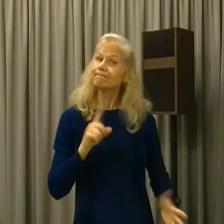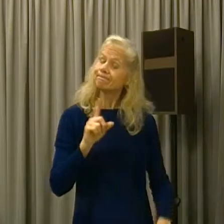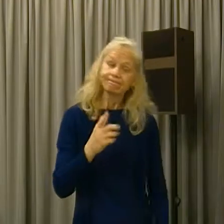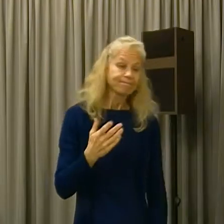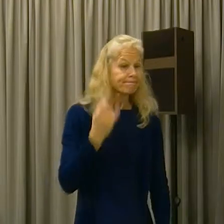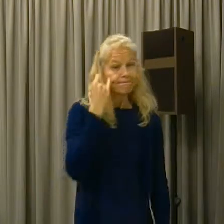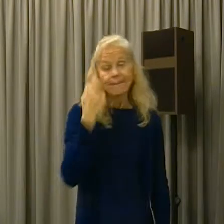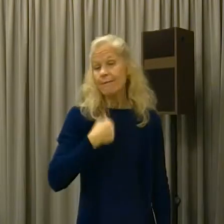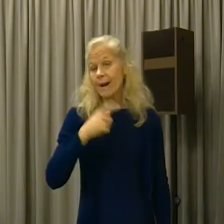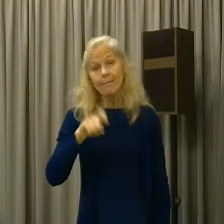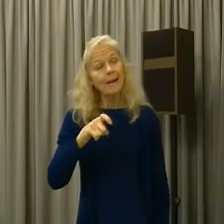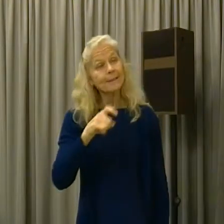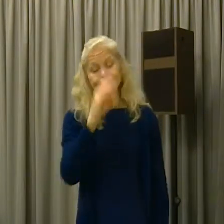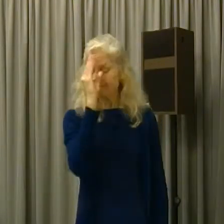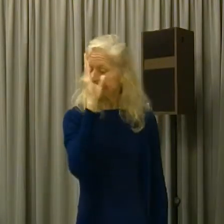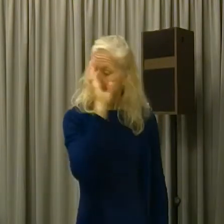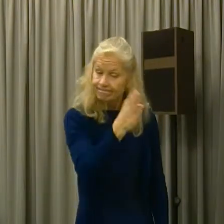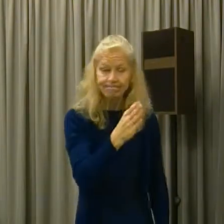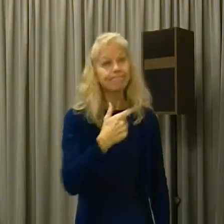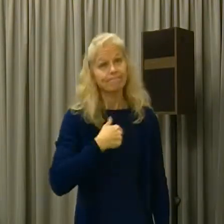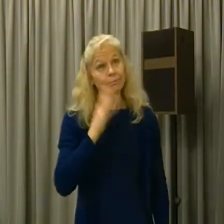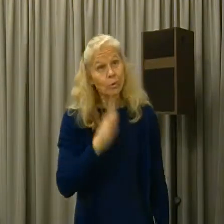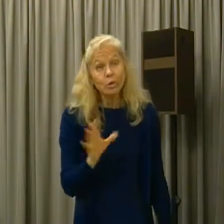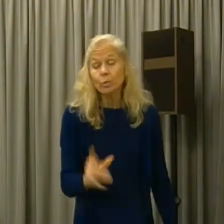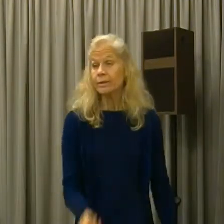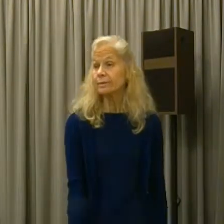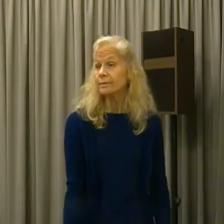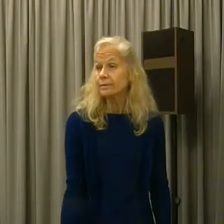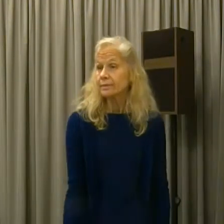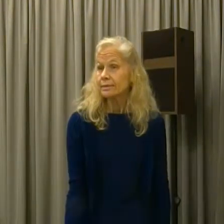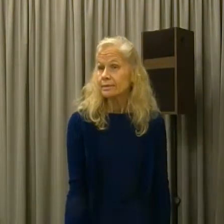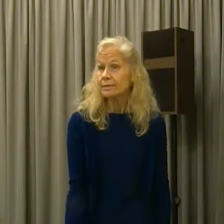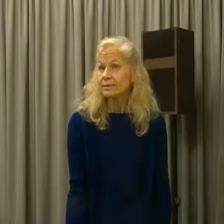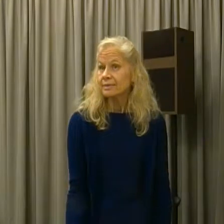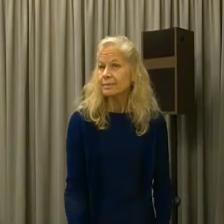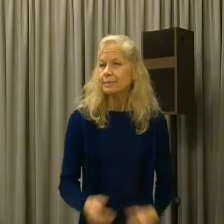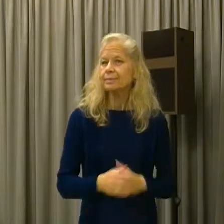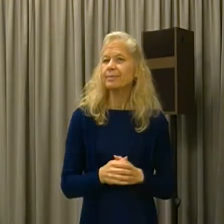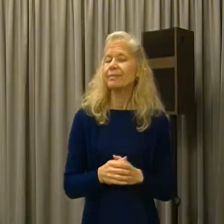what if they don't want to put him out of the church? What if he doesn't want to go to the church? Then what's he going to do?